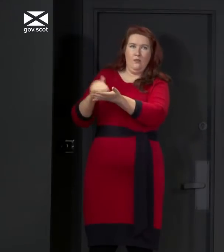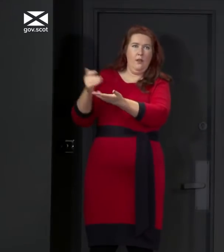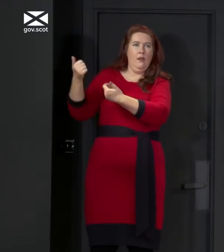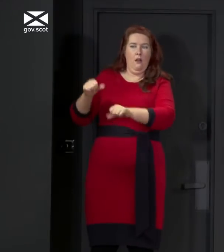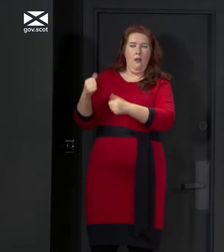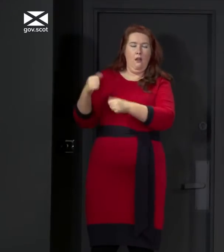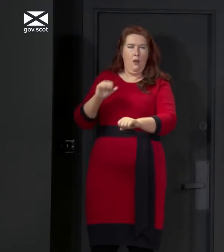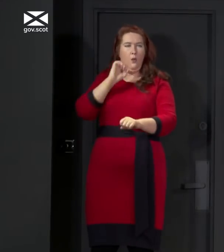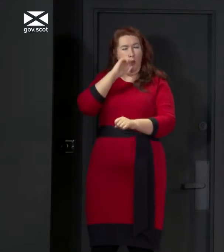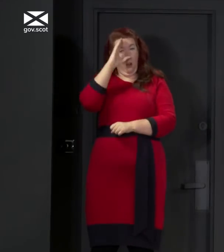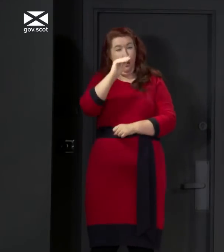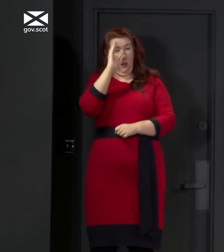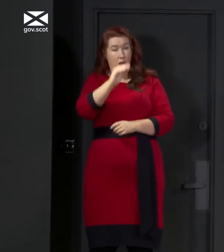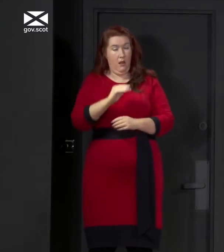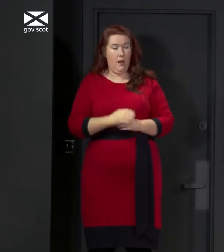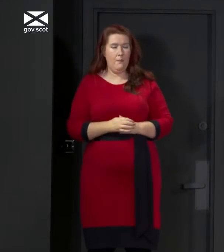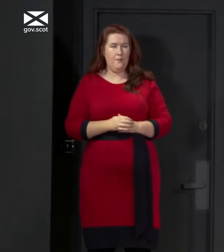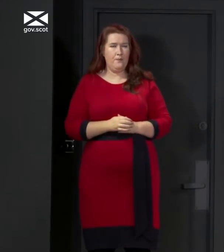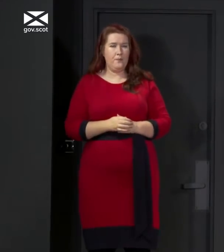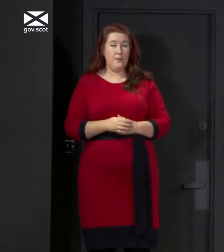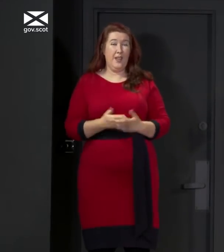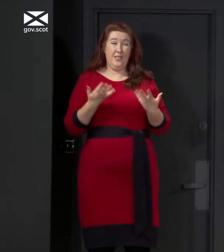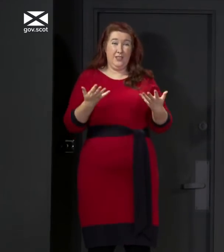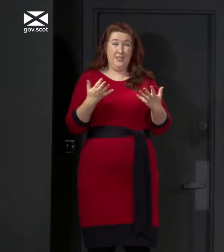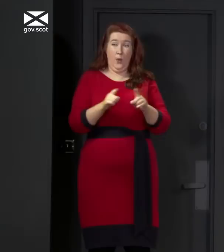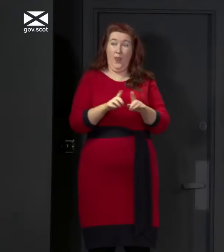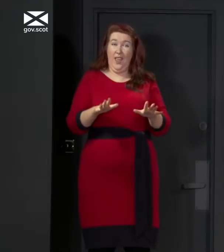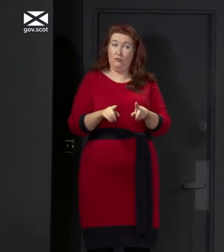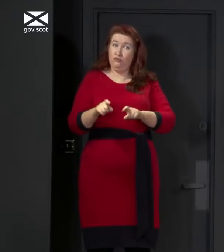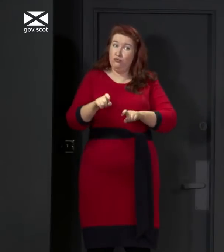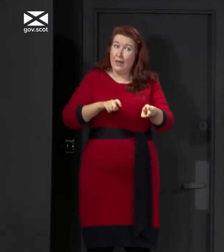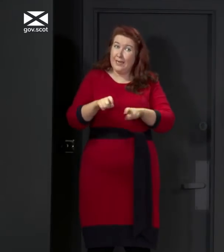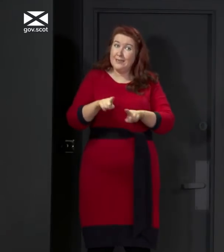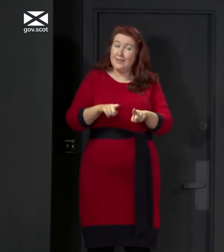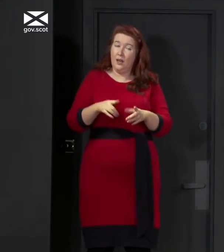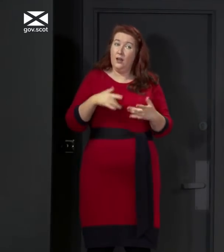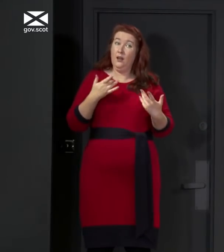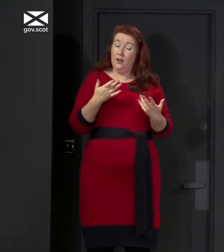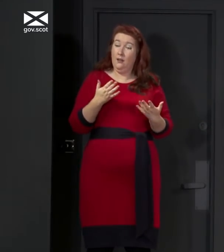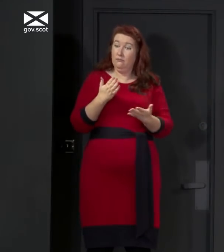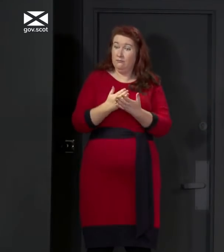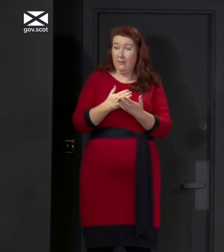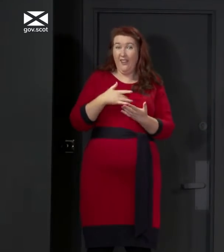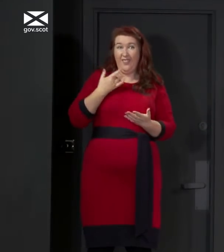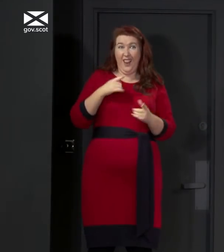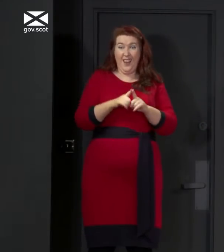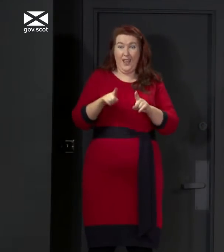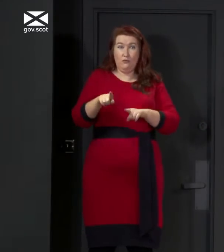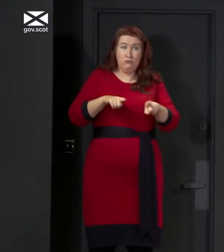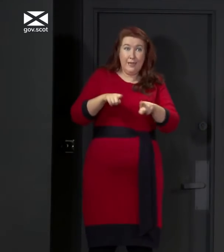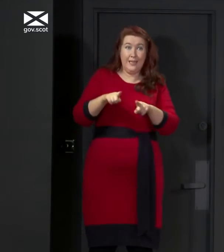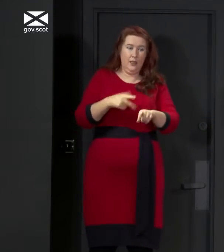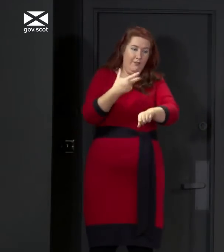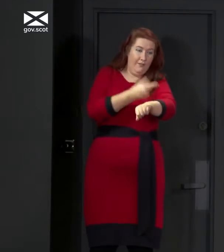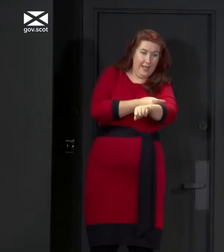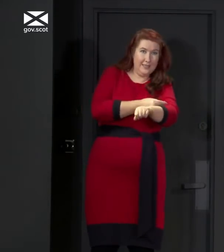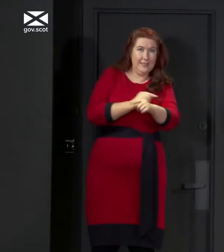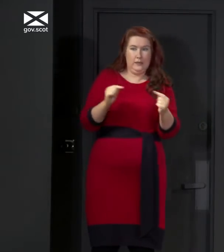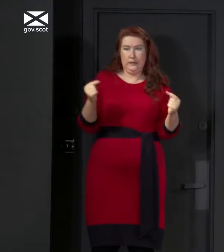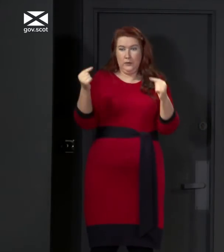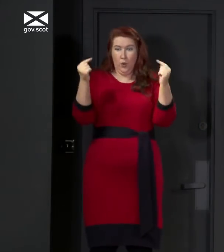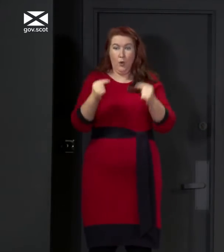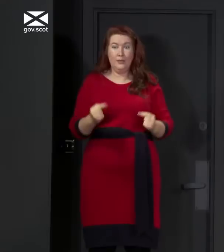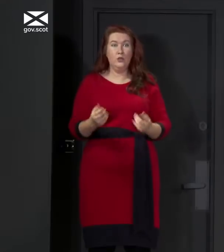come. But in the race we currently face, and I am describing it deliberately as a race between the vaccine and the virus, because that